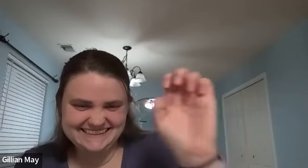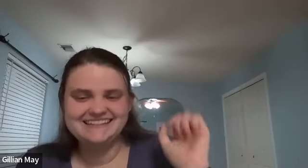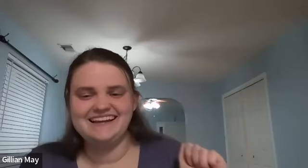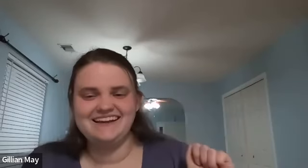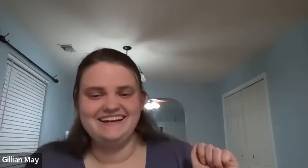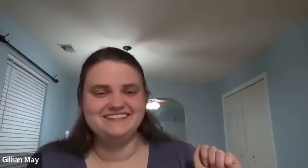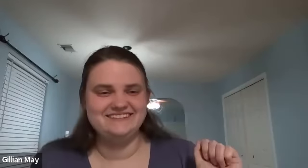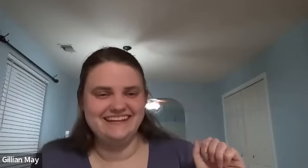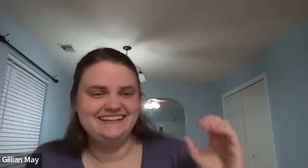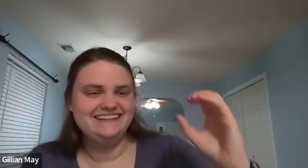All right, I'll do it again.